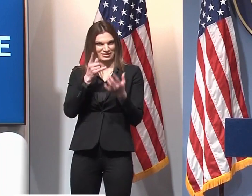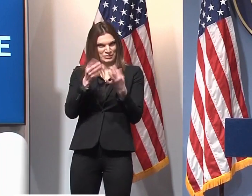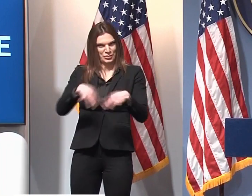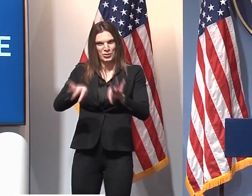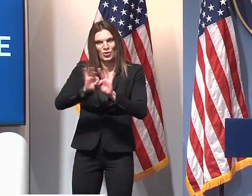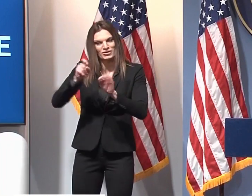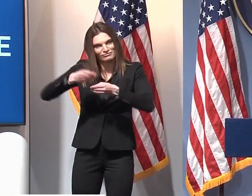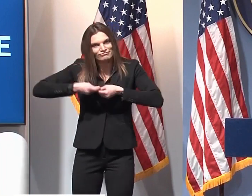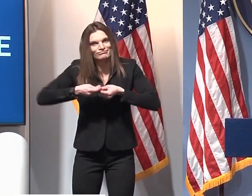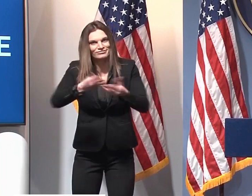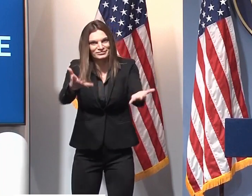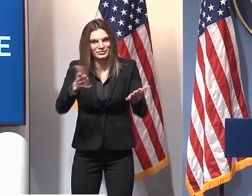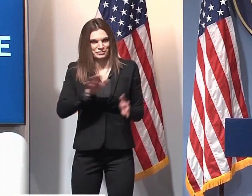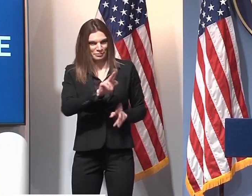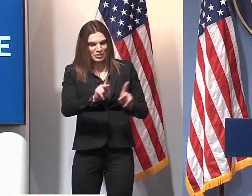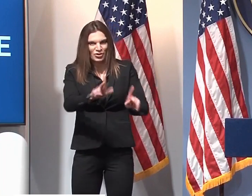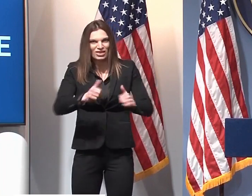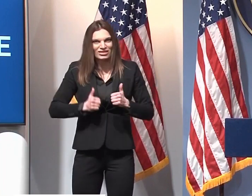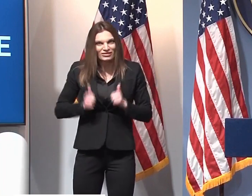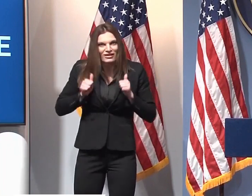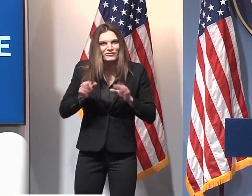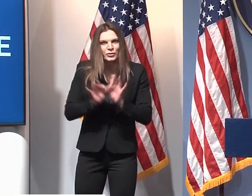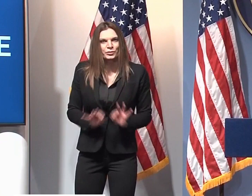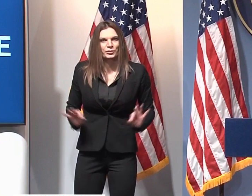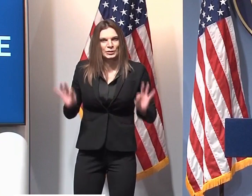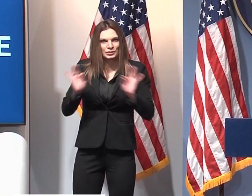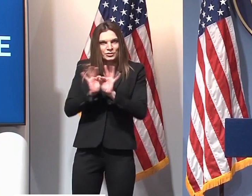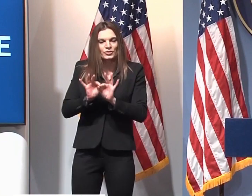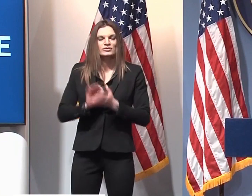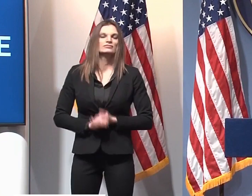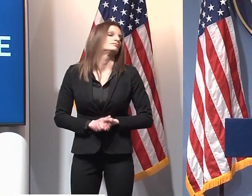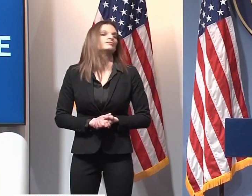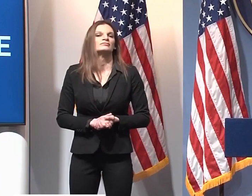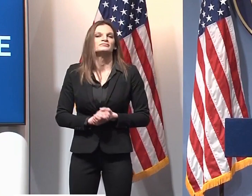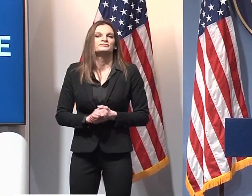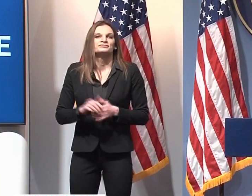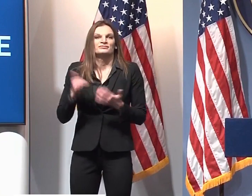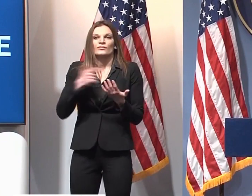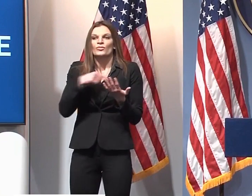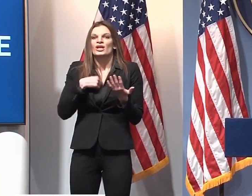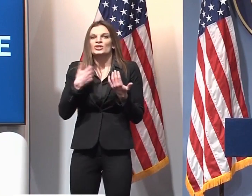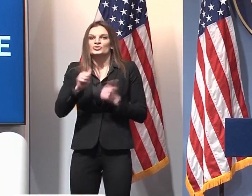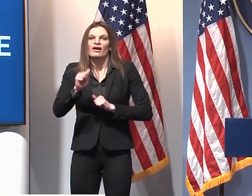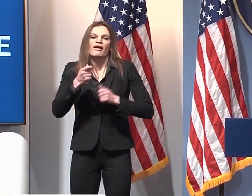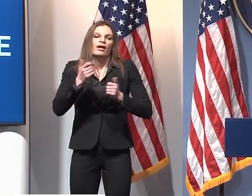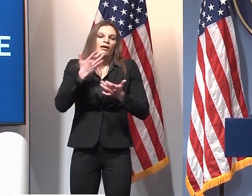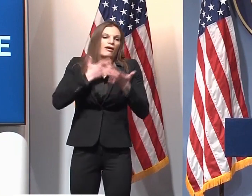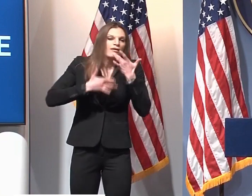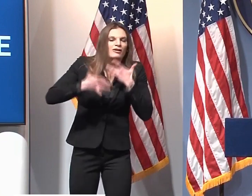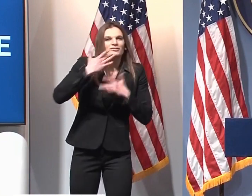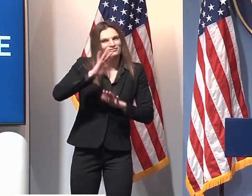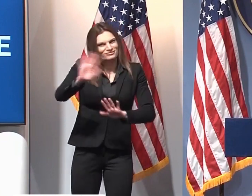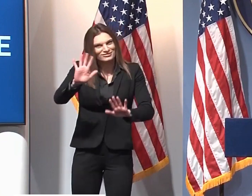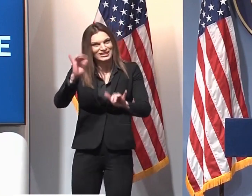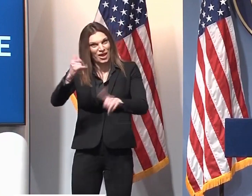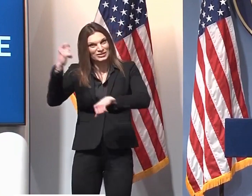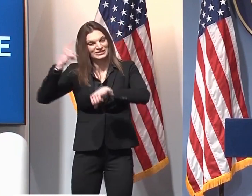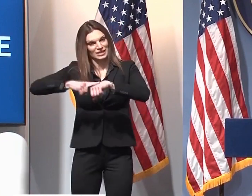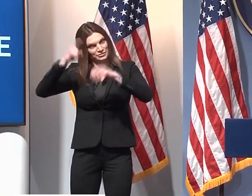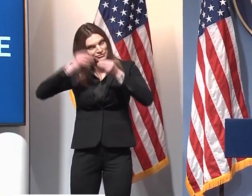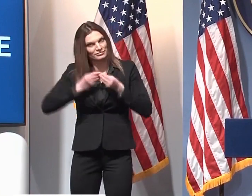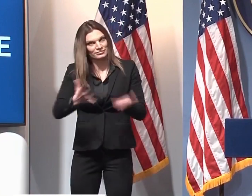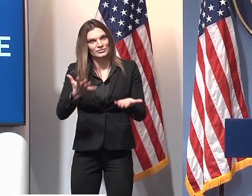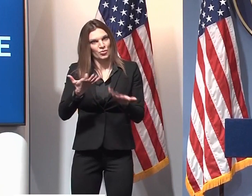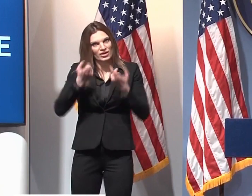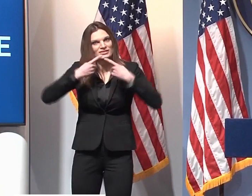lives. We simply cannot nickel and dime our way out of a pandemic. Physicians like me want